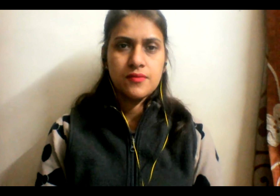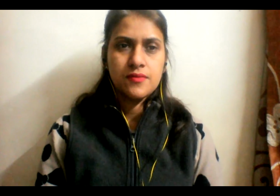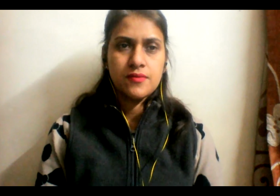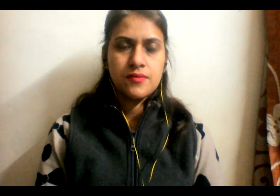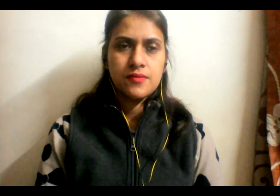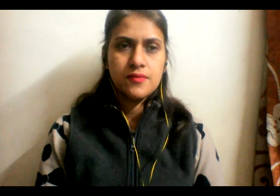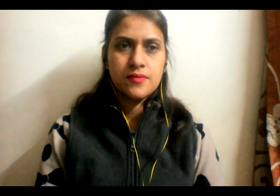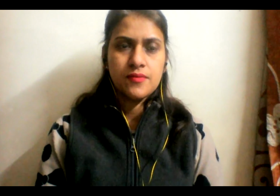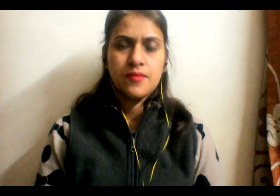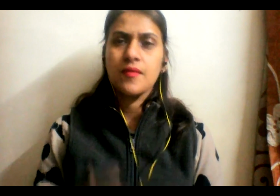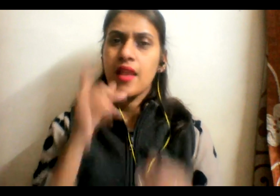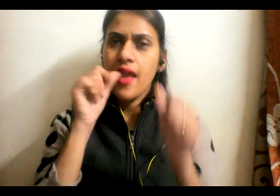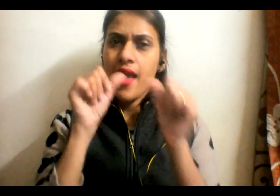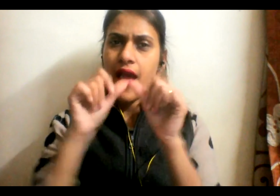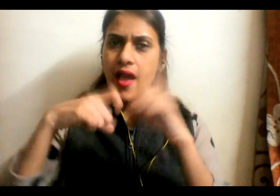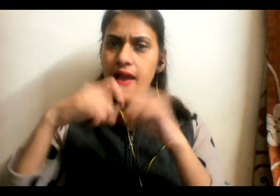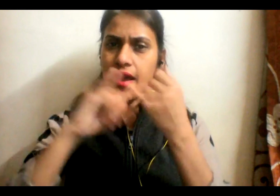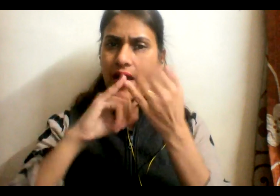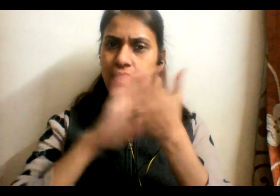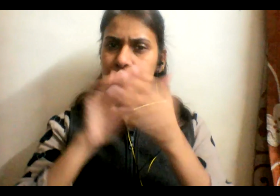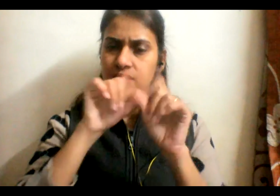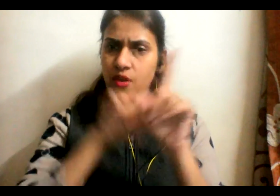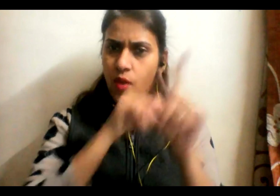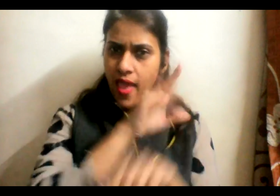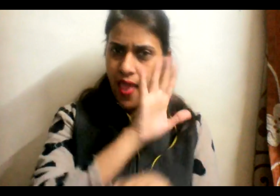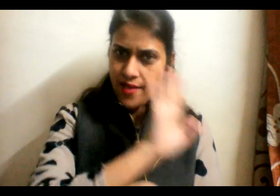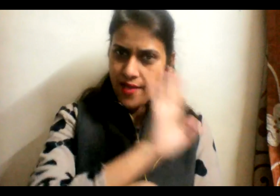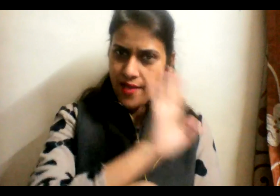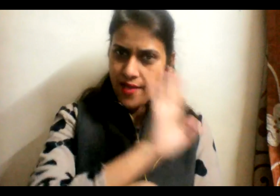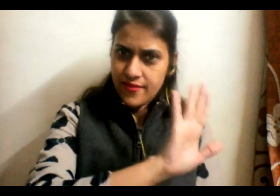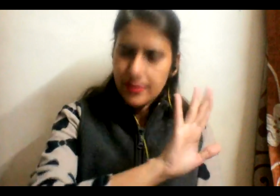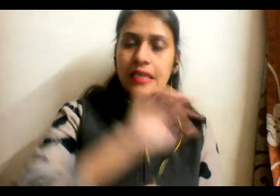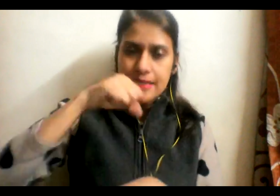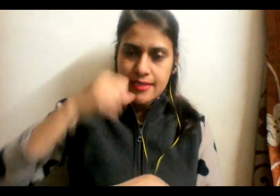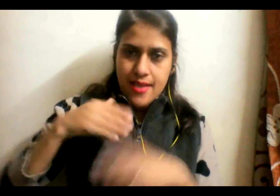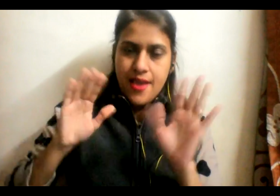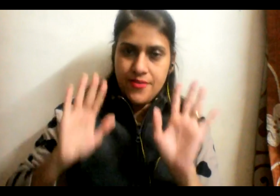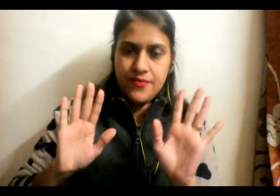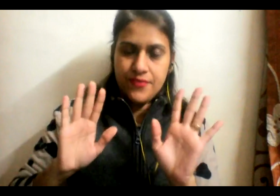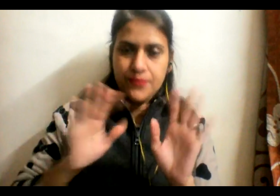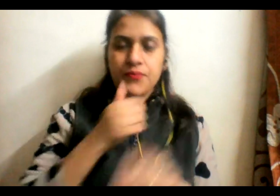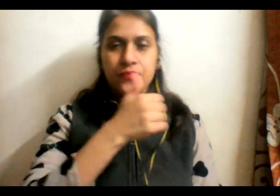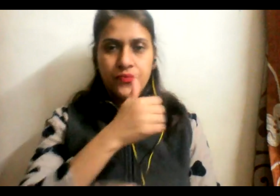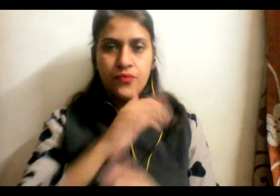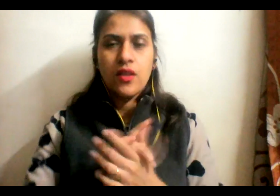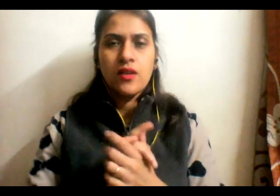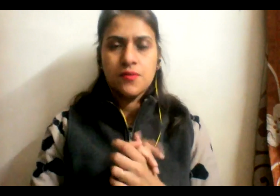Akshay, are you around or? Yes, sir, I am there. Okay, so do